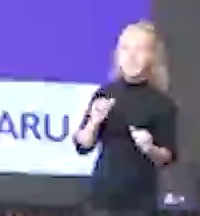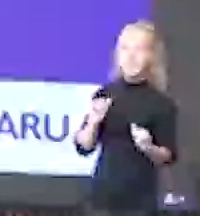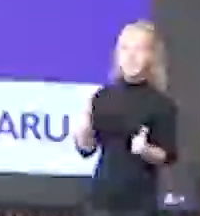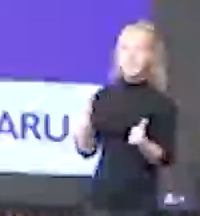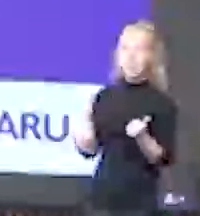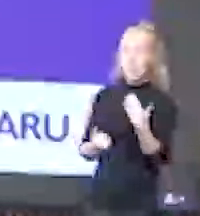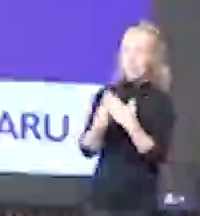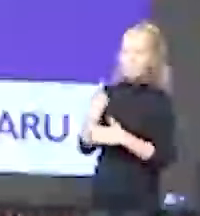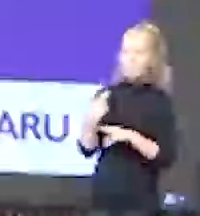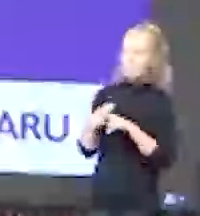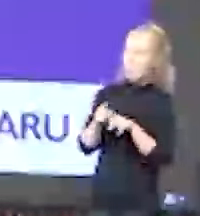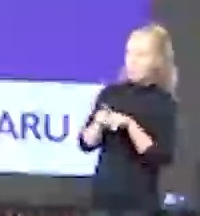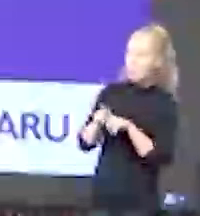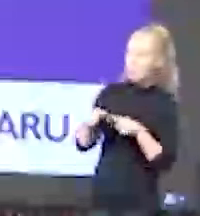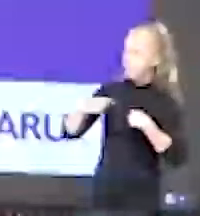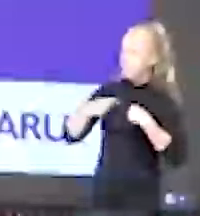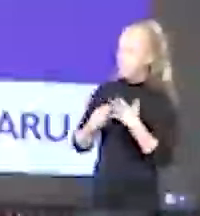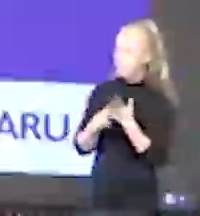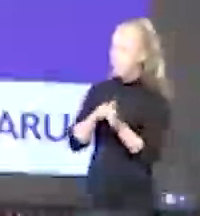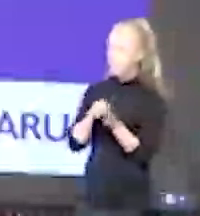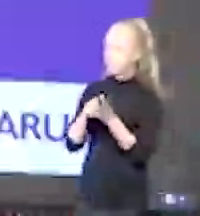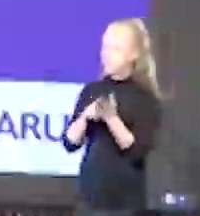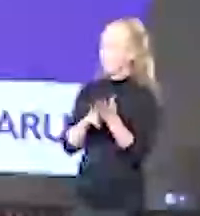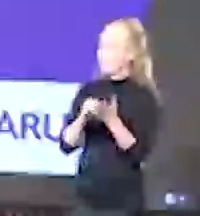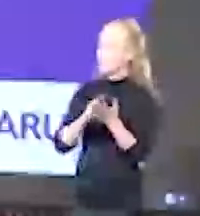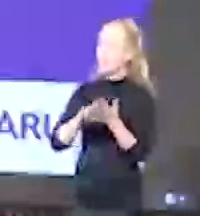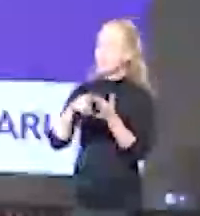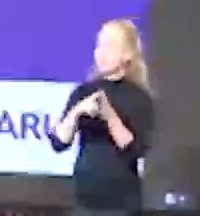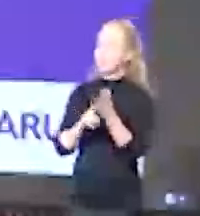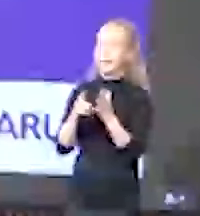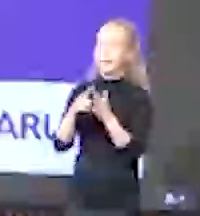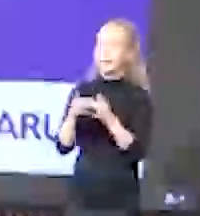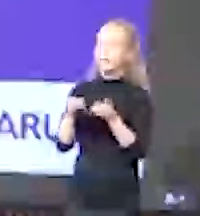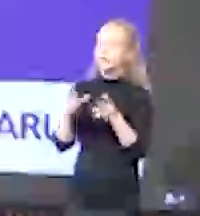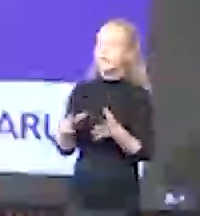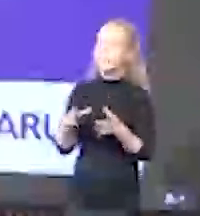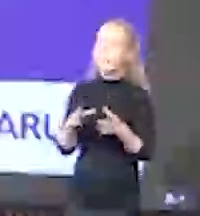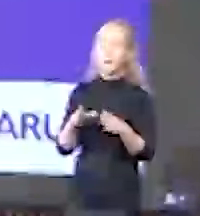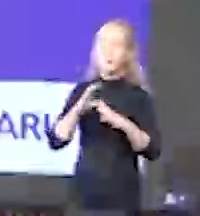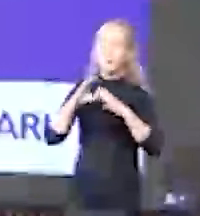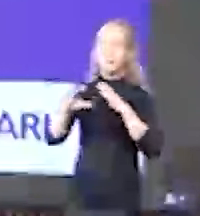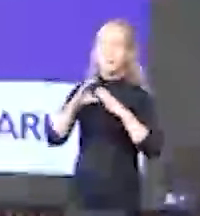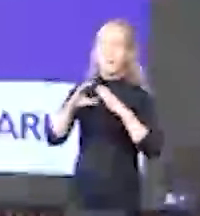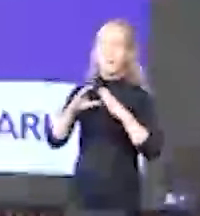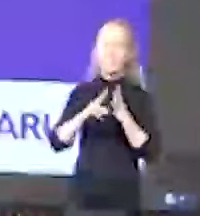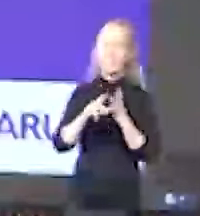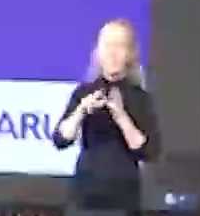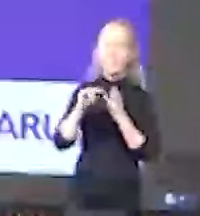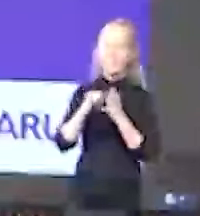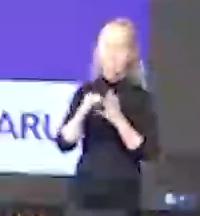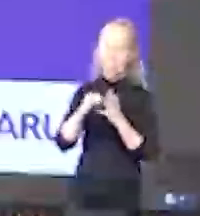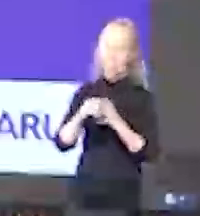well. Briefly, my name is Ryan Shields. I'm the Director of Communications, as Melissa indicated, at the Victorian Council of Social